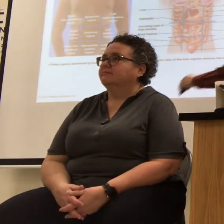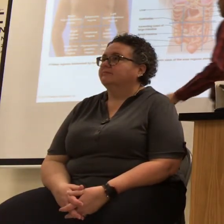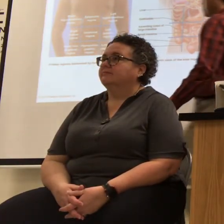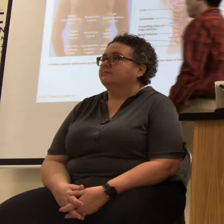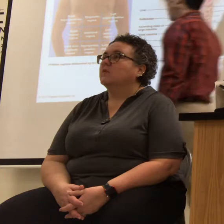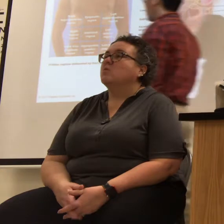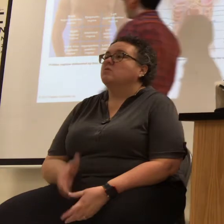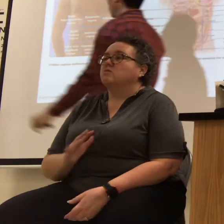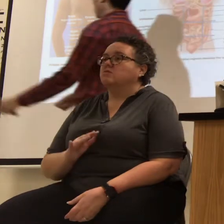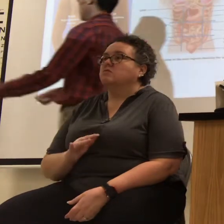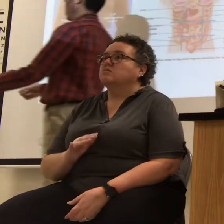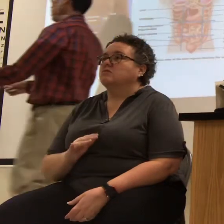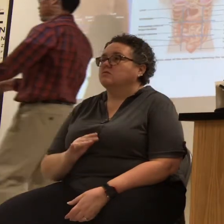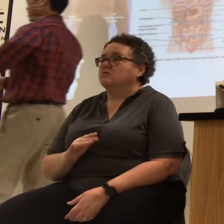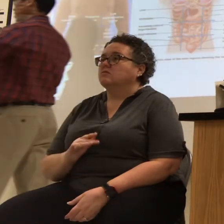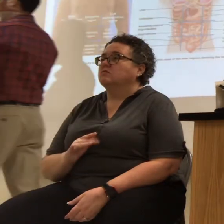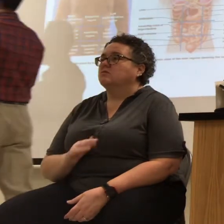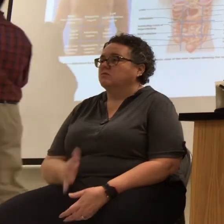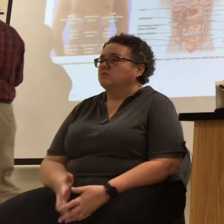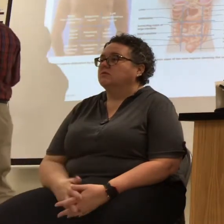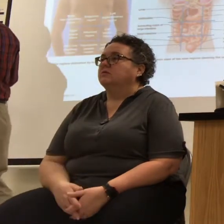Turn Mr. Skeleton around here.